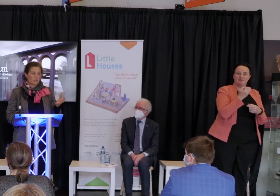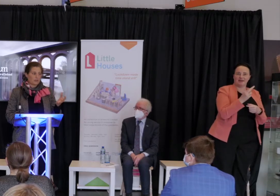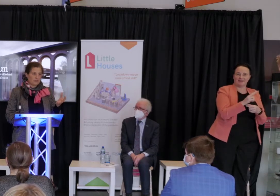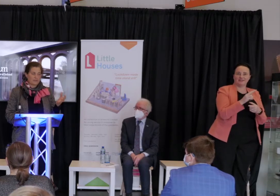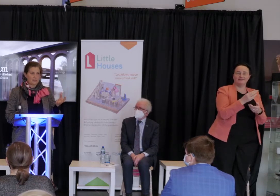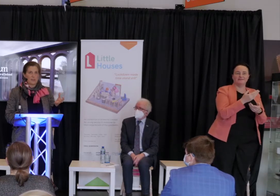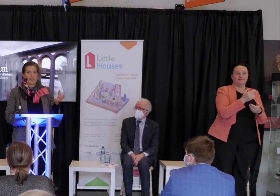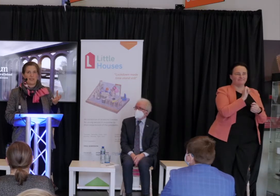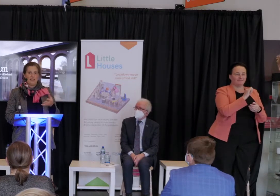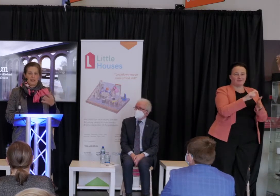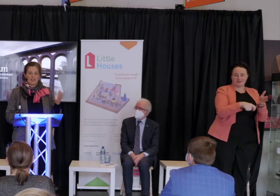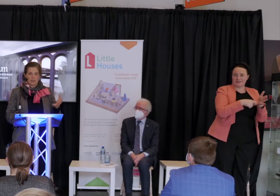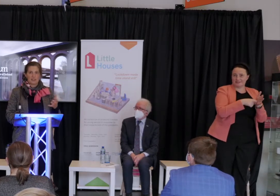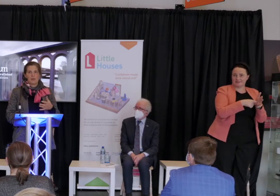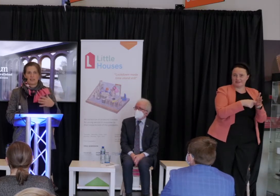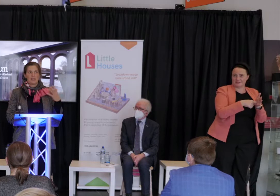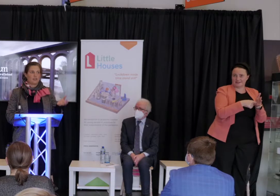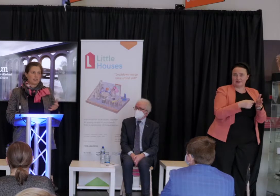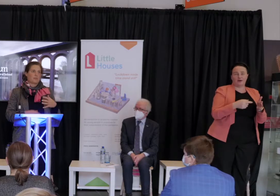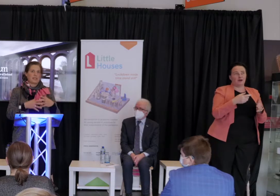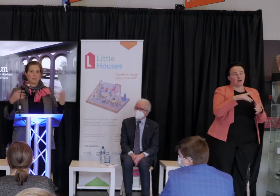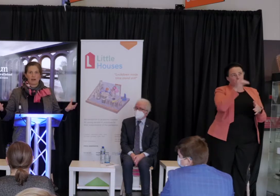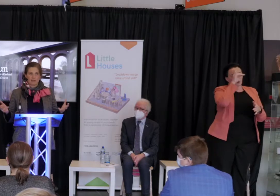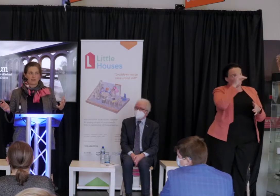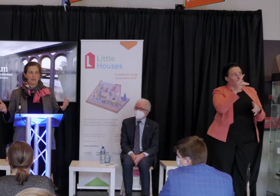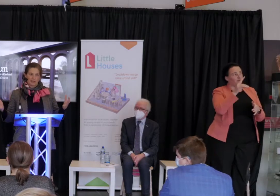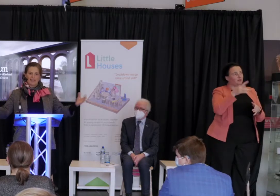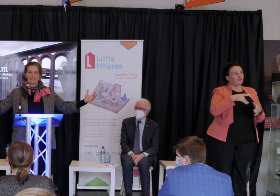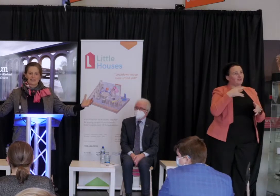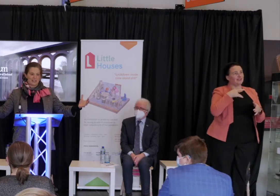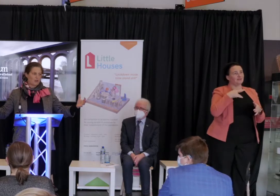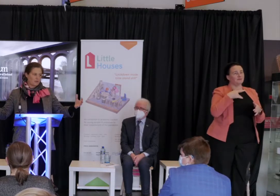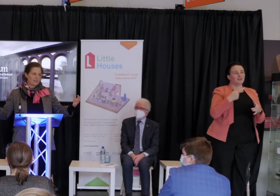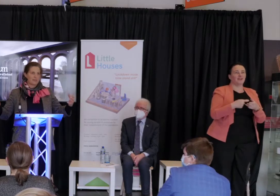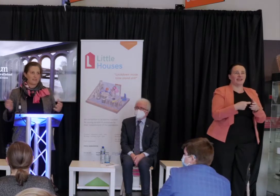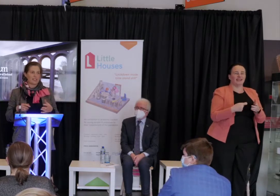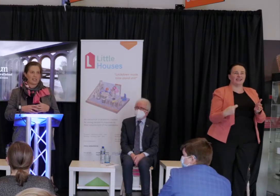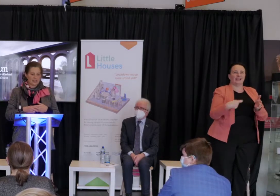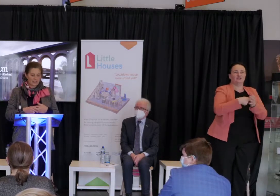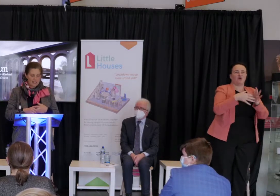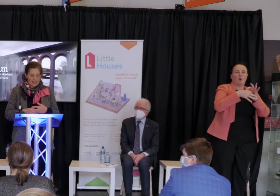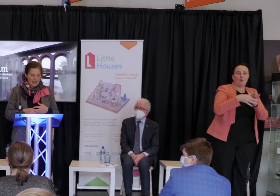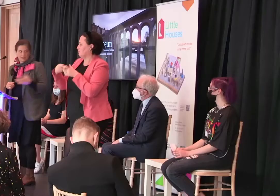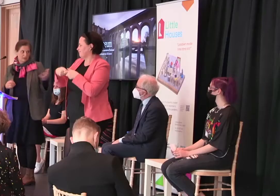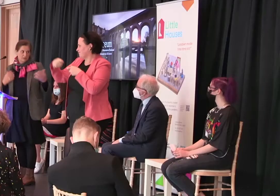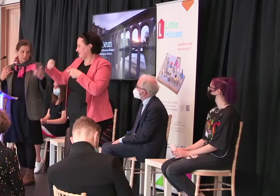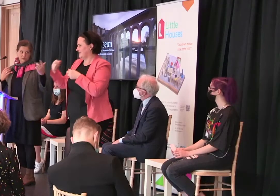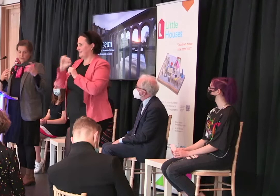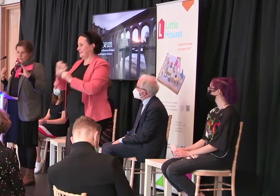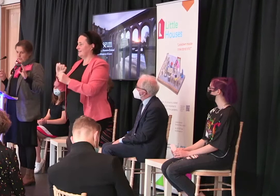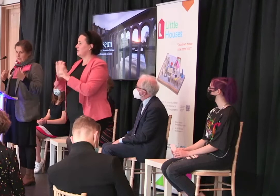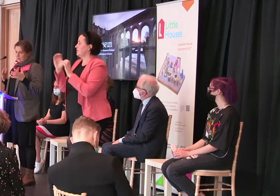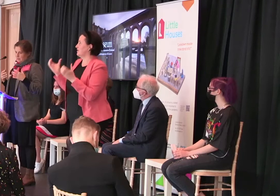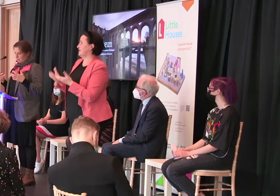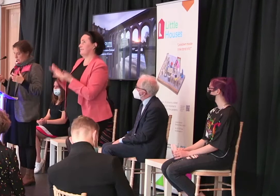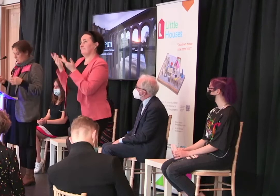always thought of as being a third space, another space, part of your extended home and community. And I think having your wonderful